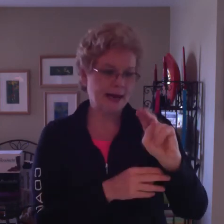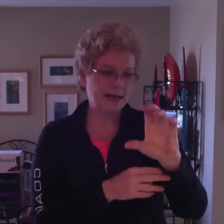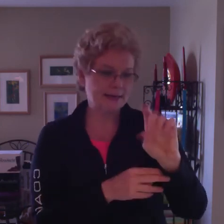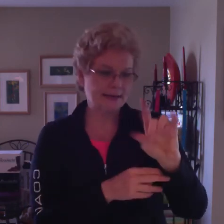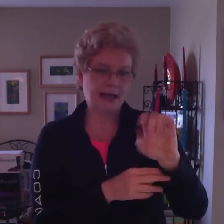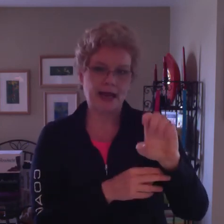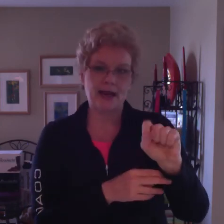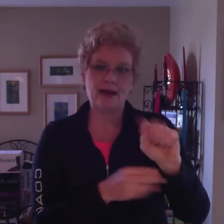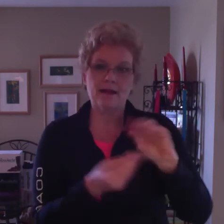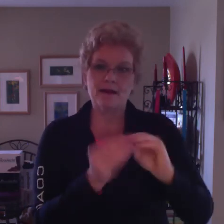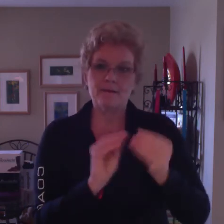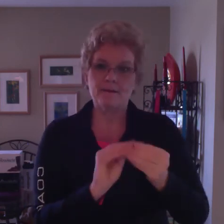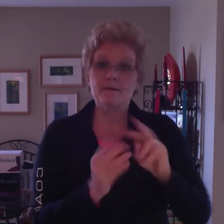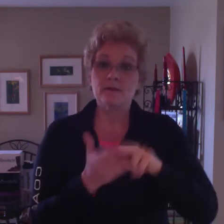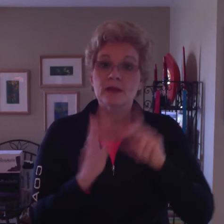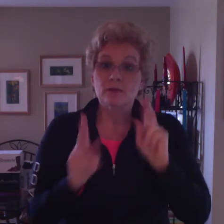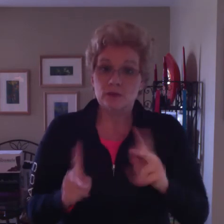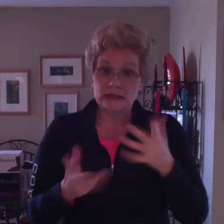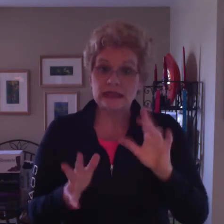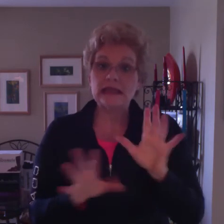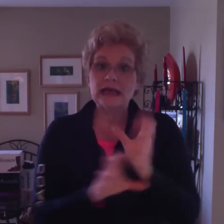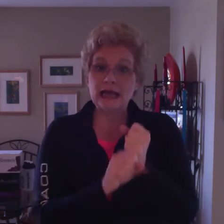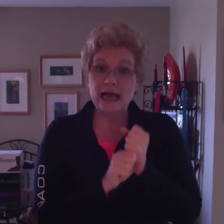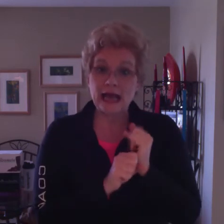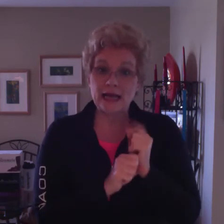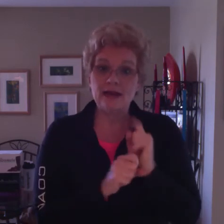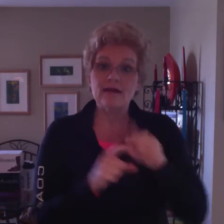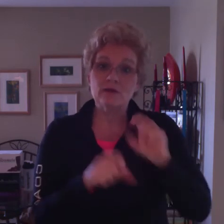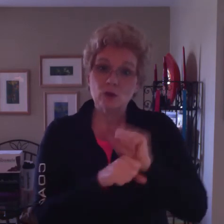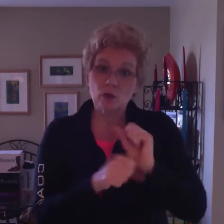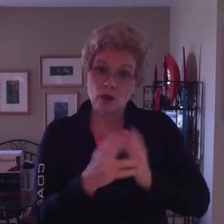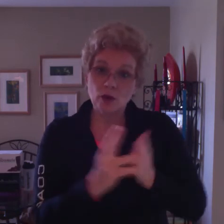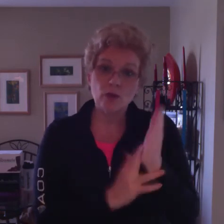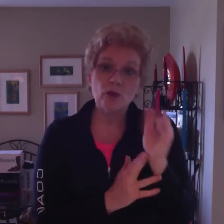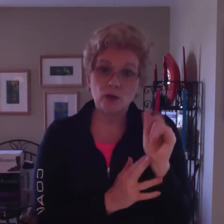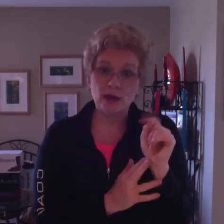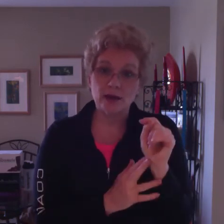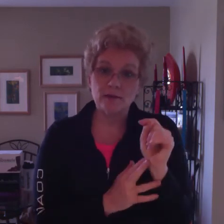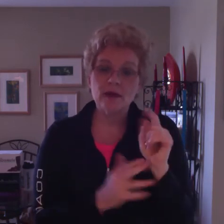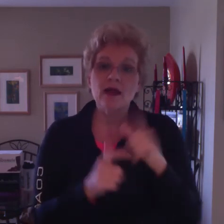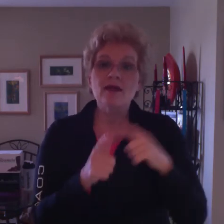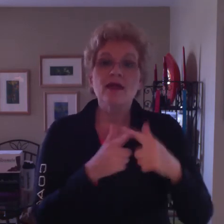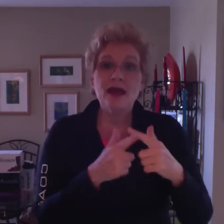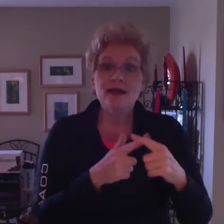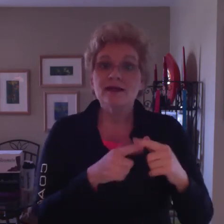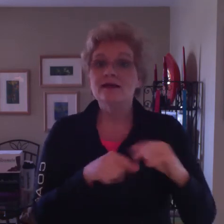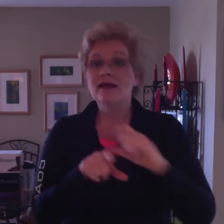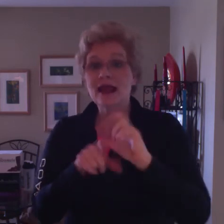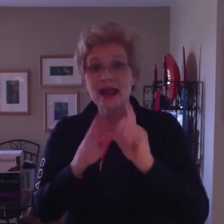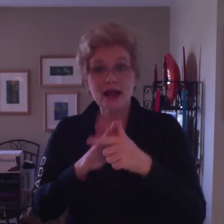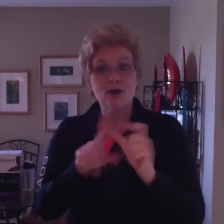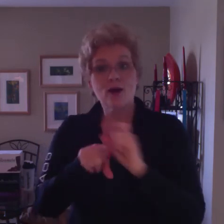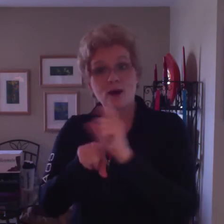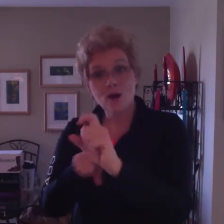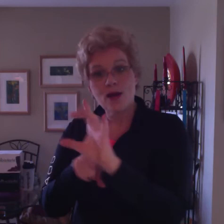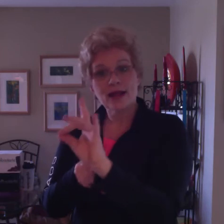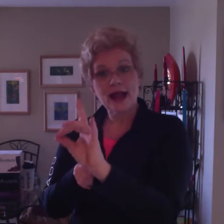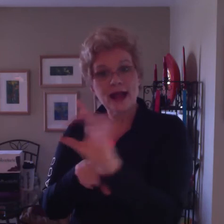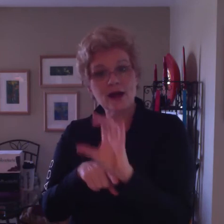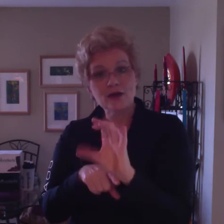someone did receive your email and they have to work through it. You can also then call that 800 number and say, hi, I have an incident number I need